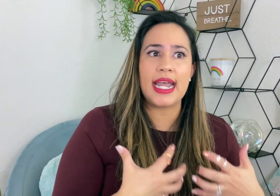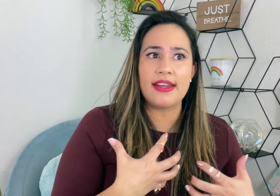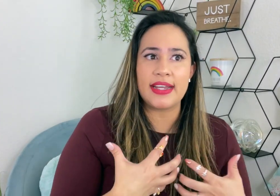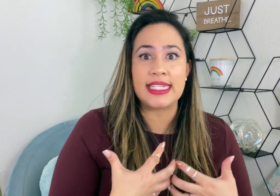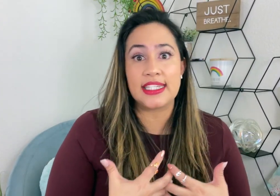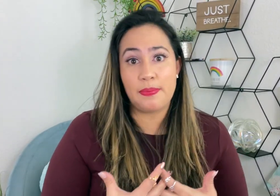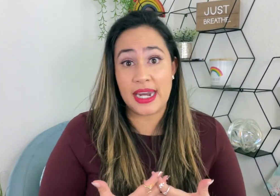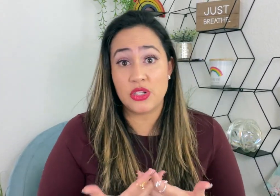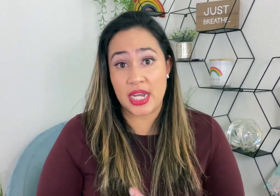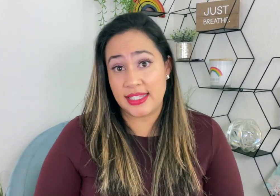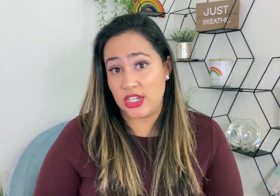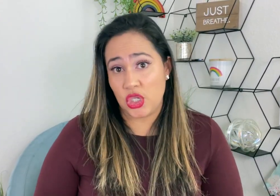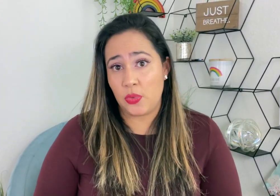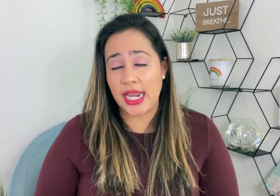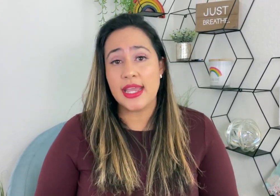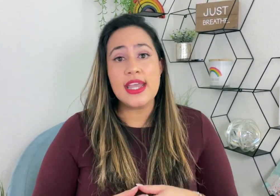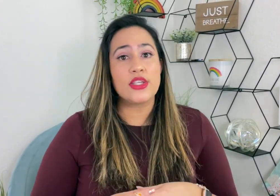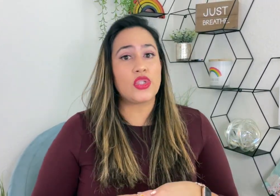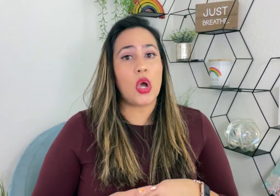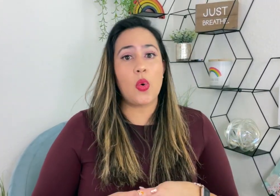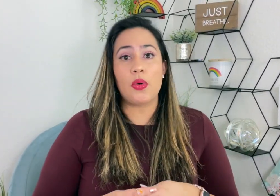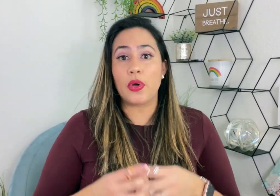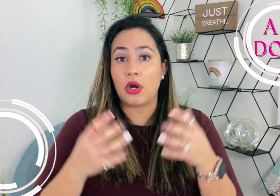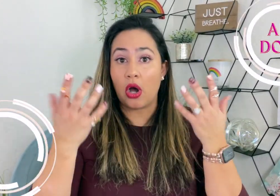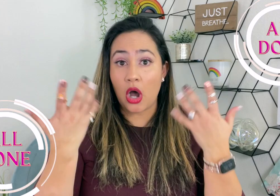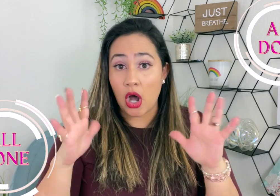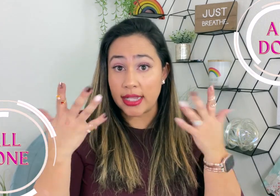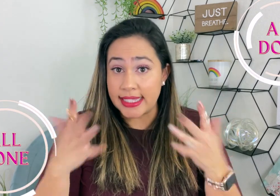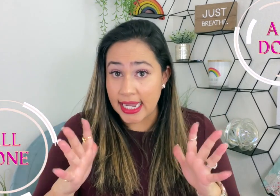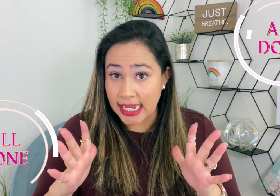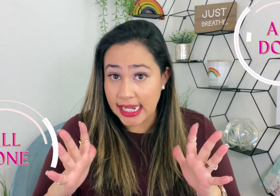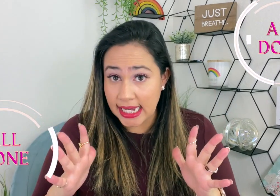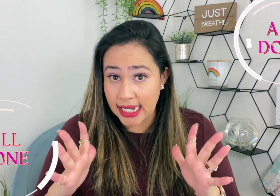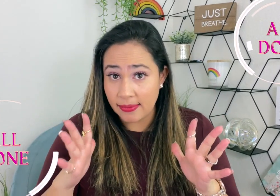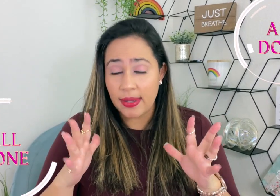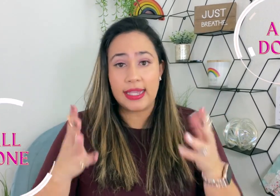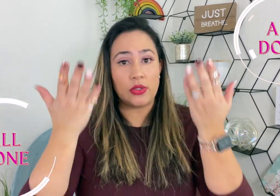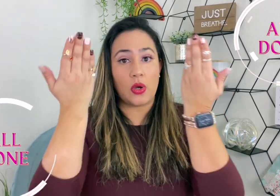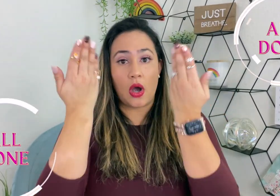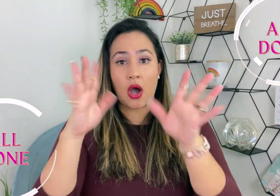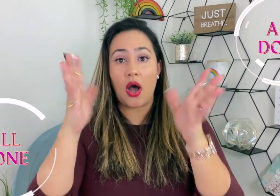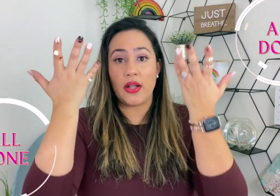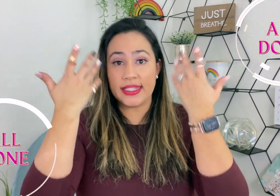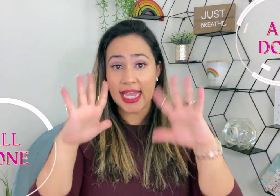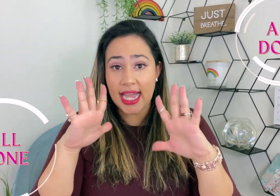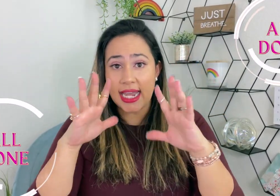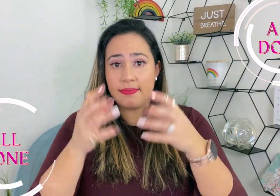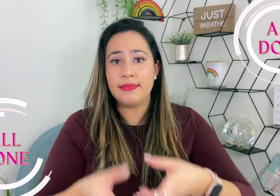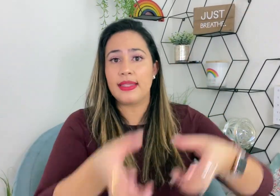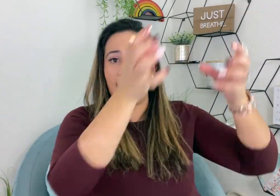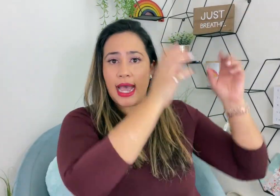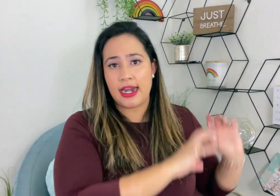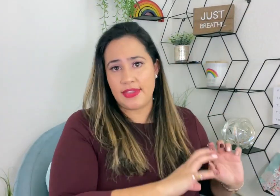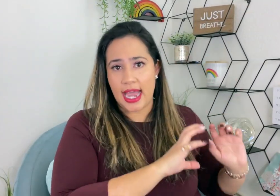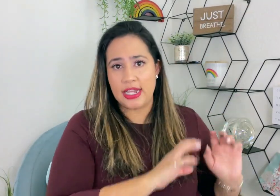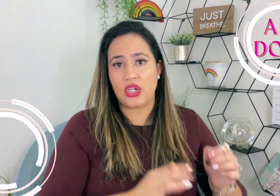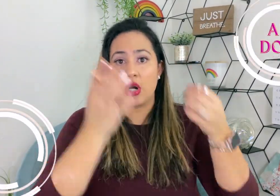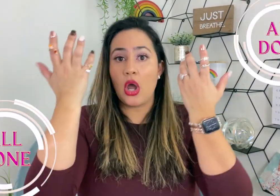of anticipate a transition, right? So when we're all done eating, I do all done out of the high chair,